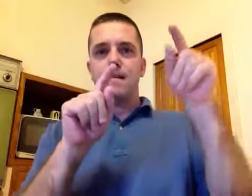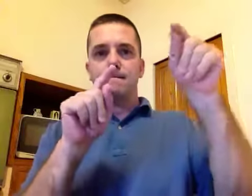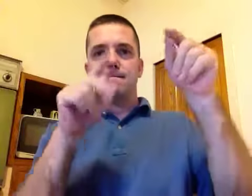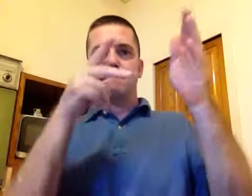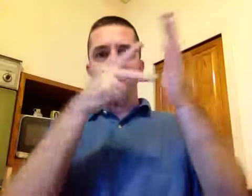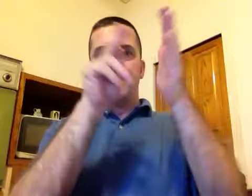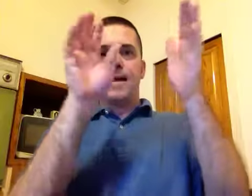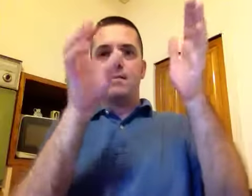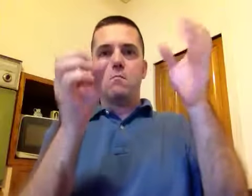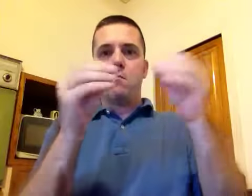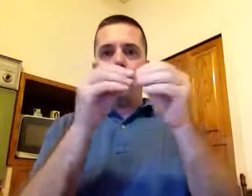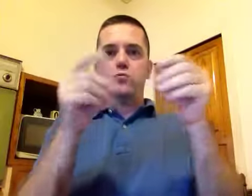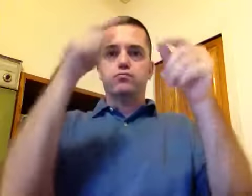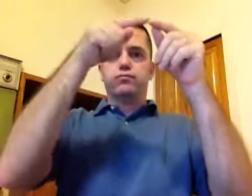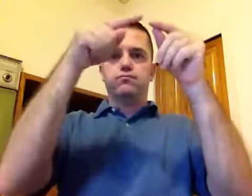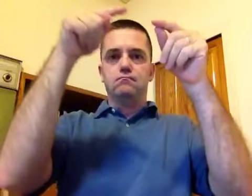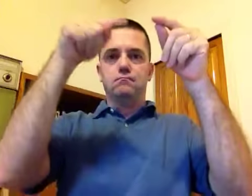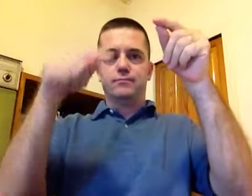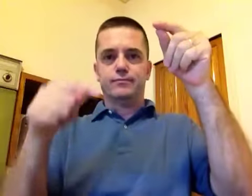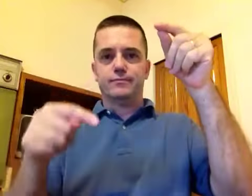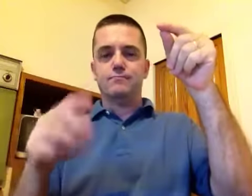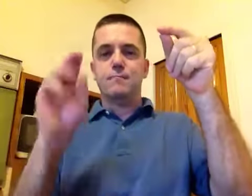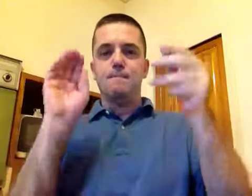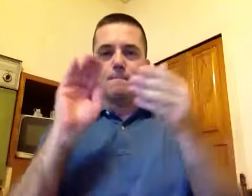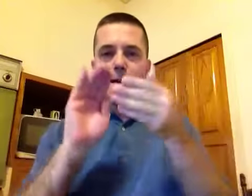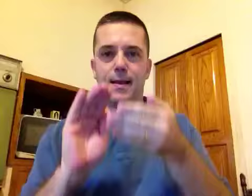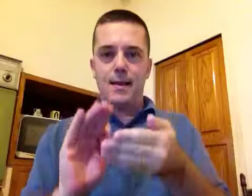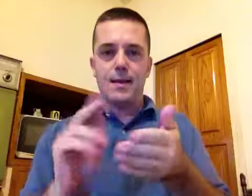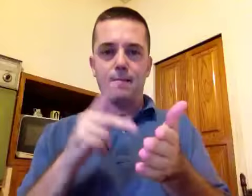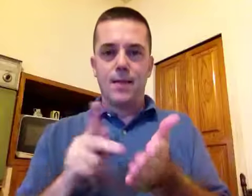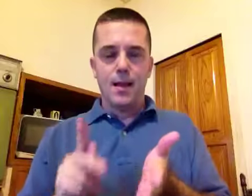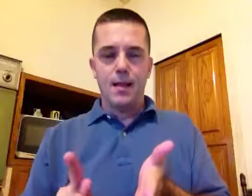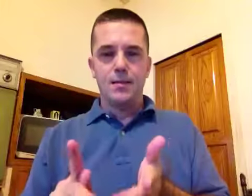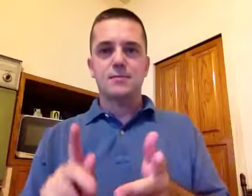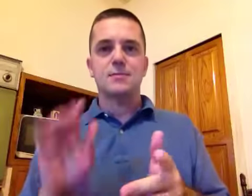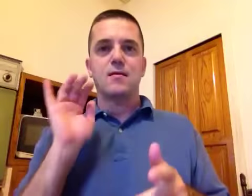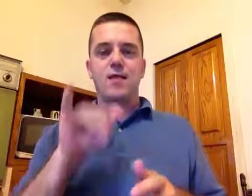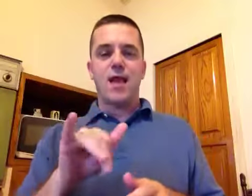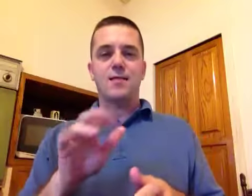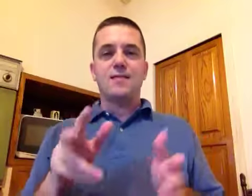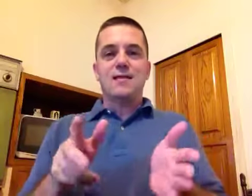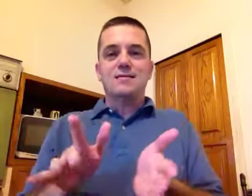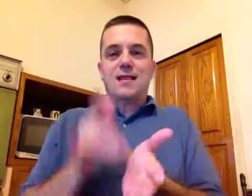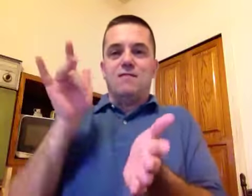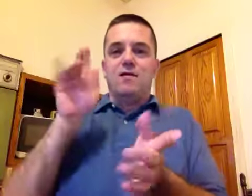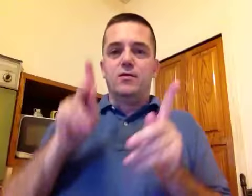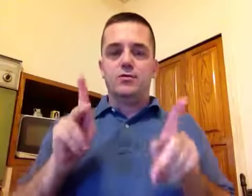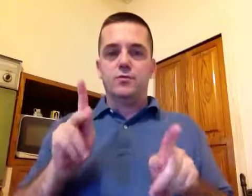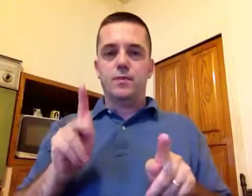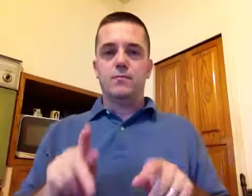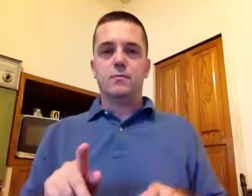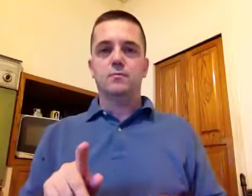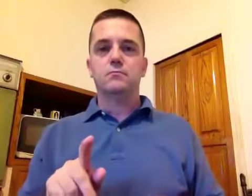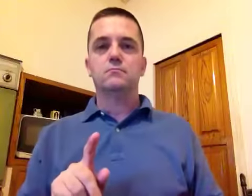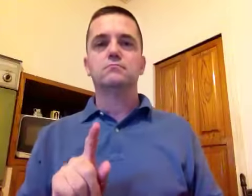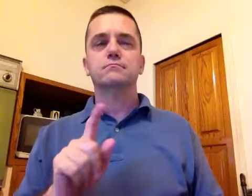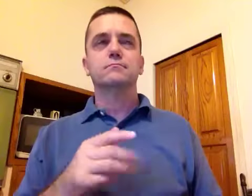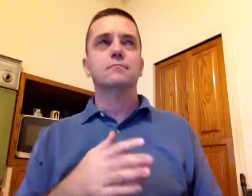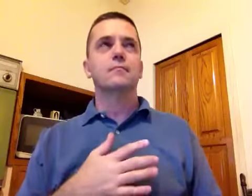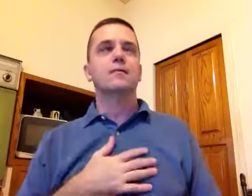it, that is kind of boring and becomes what? Go get the book The Millionaire Next Door. It's an old book by